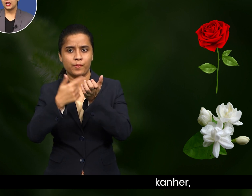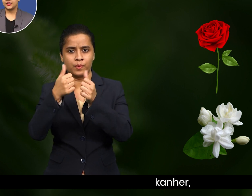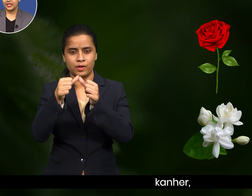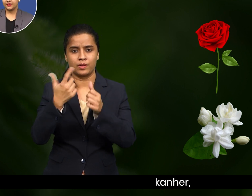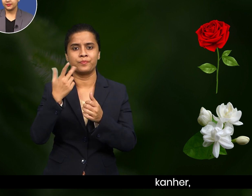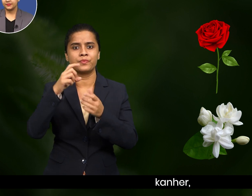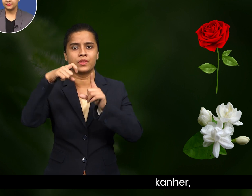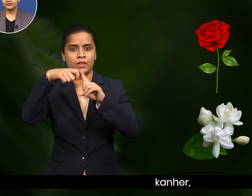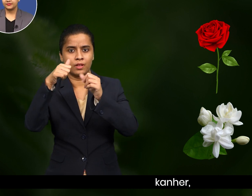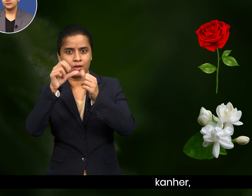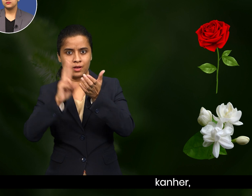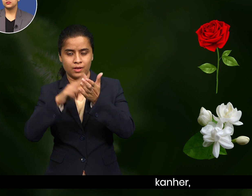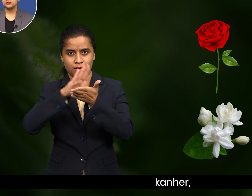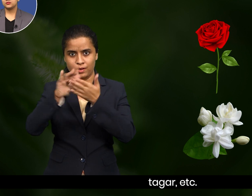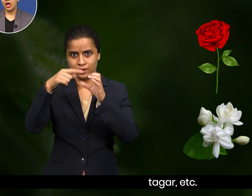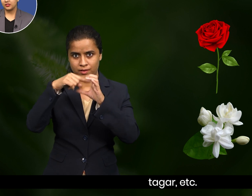khaner,